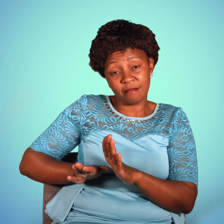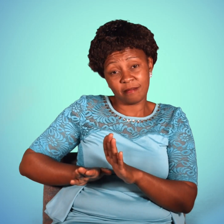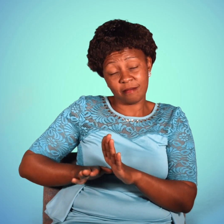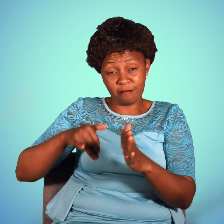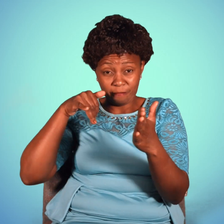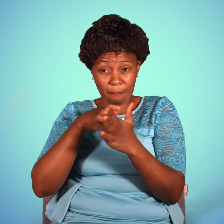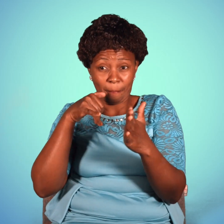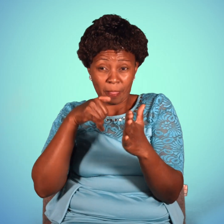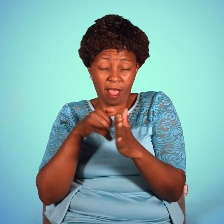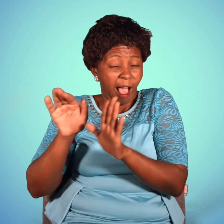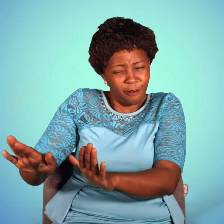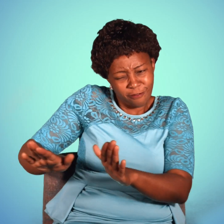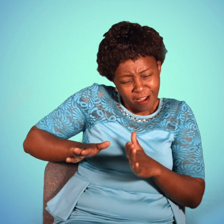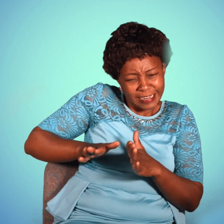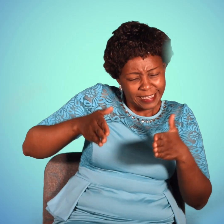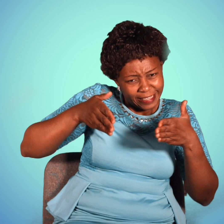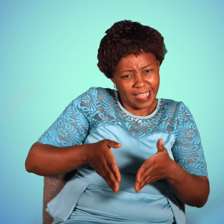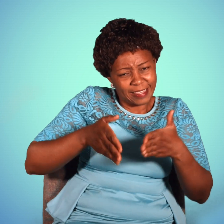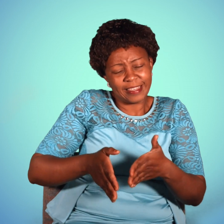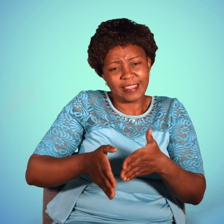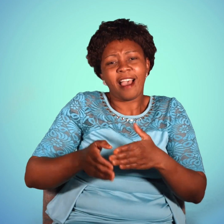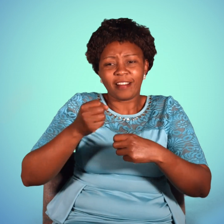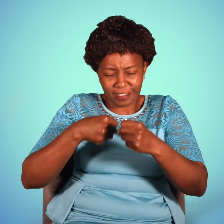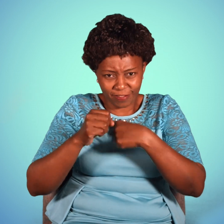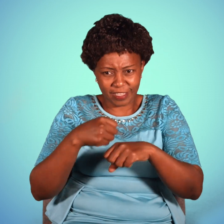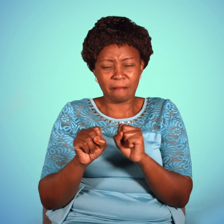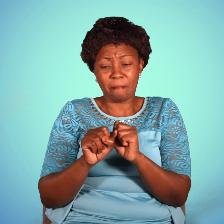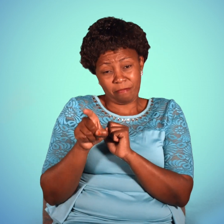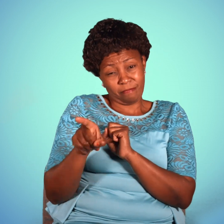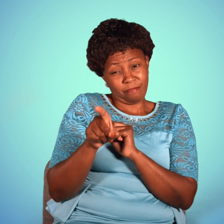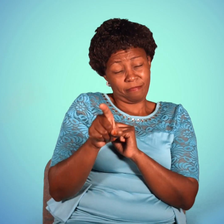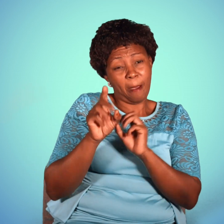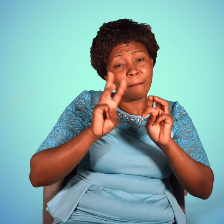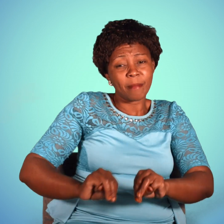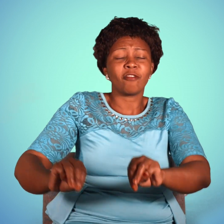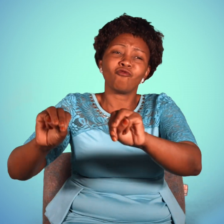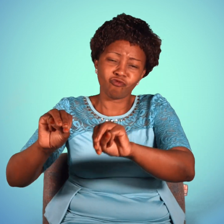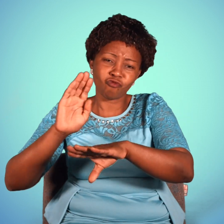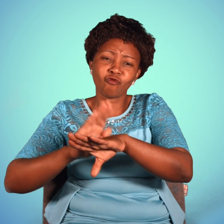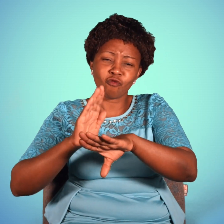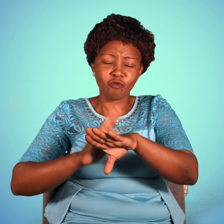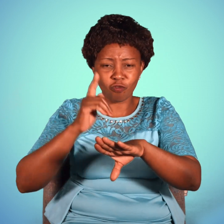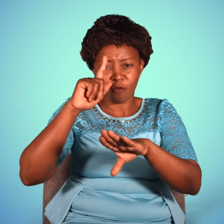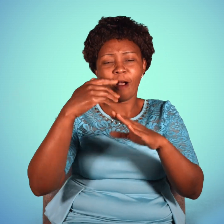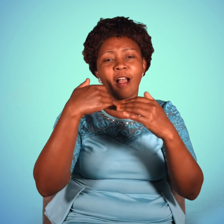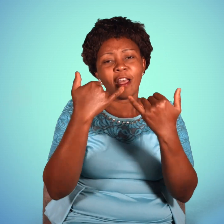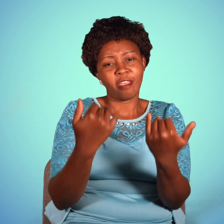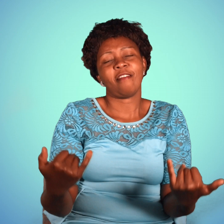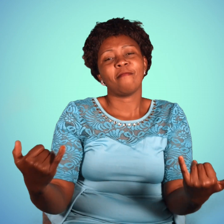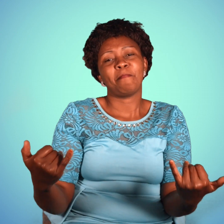Abstinence involves avoiding sexual activities. This method is most suitable for young people